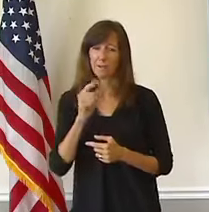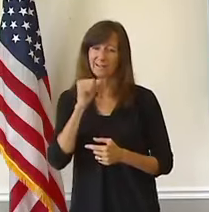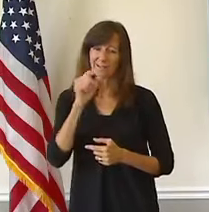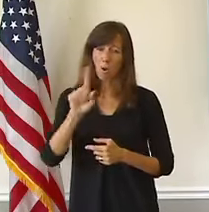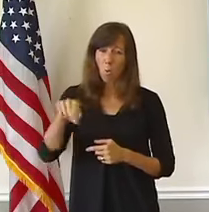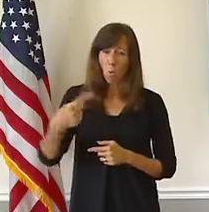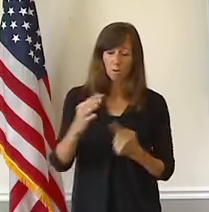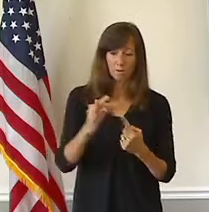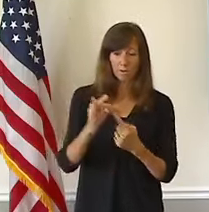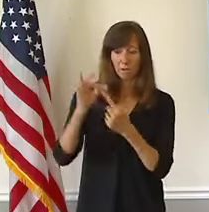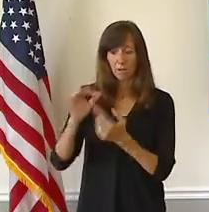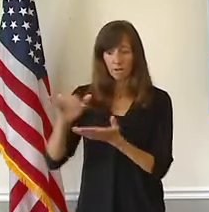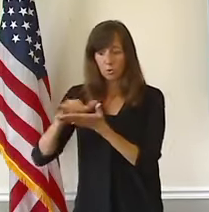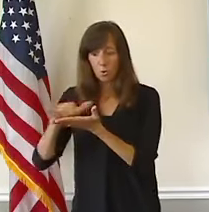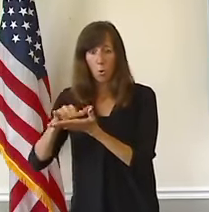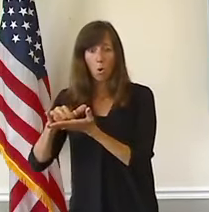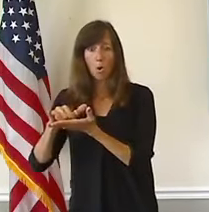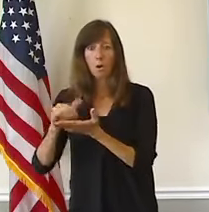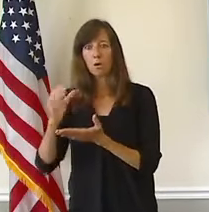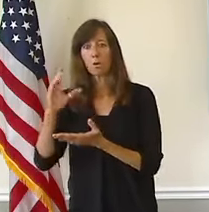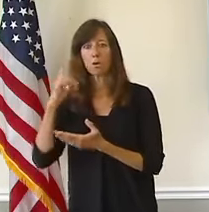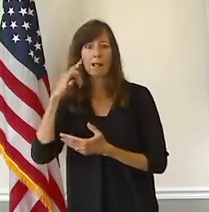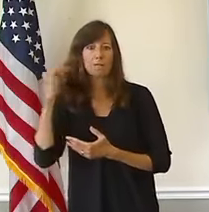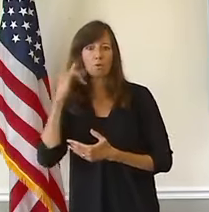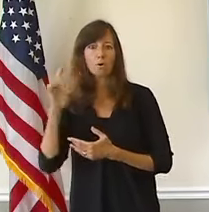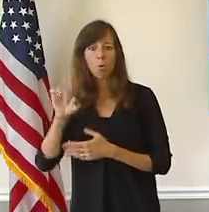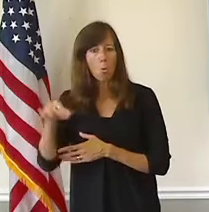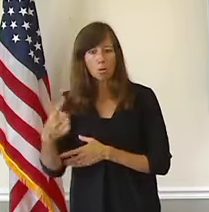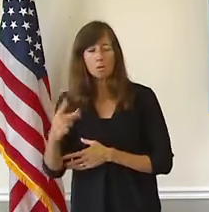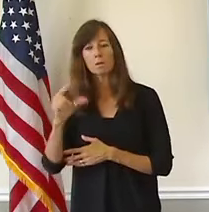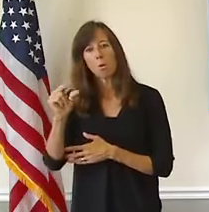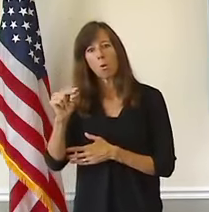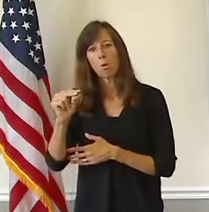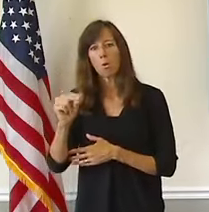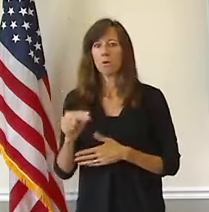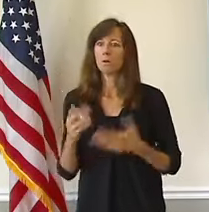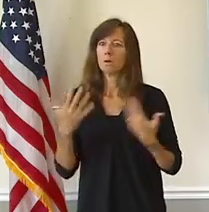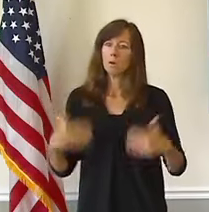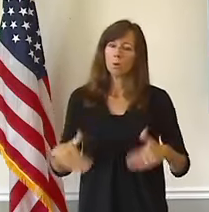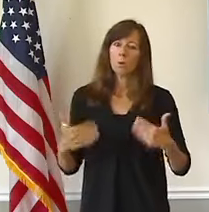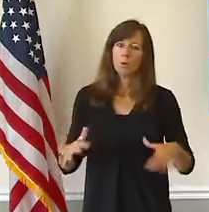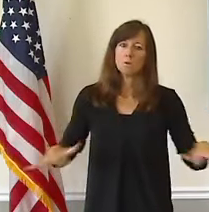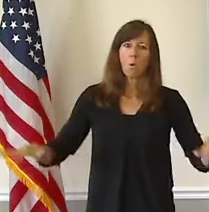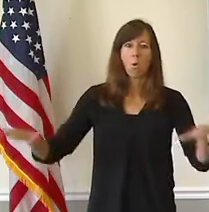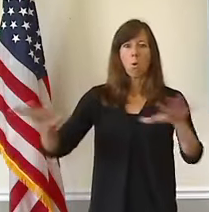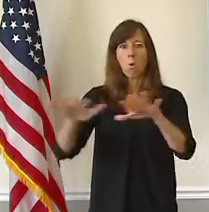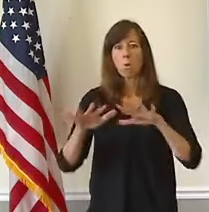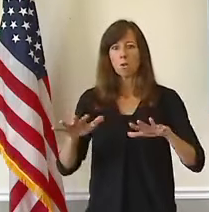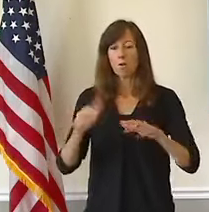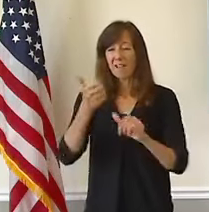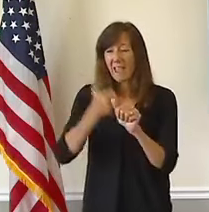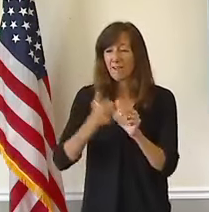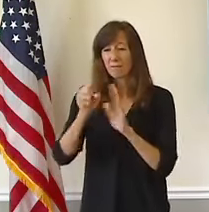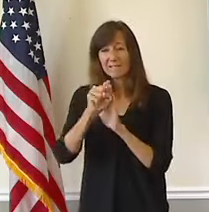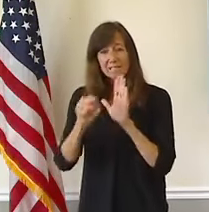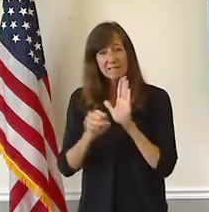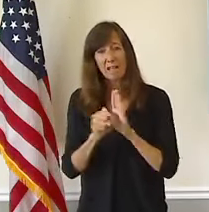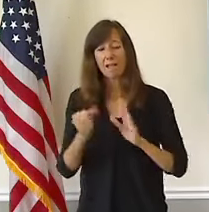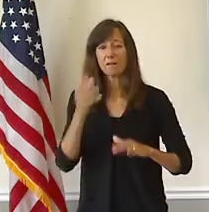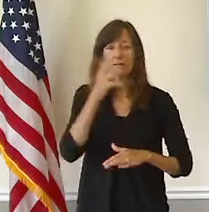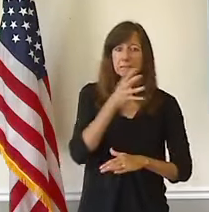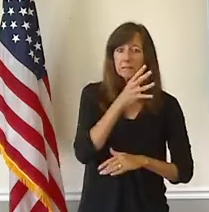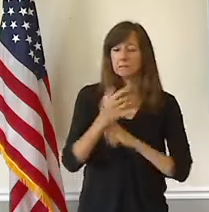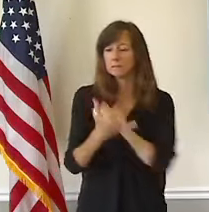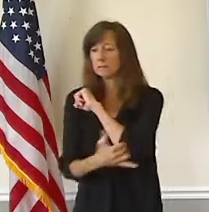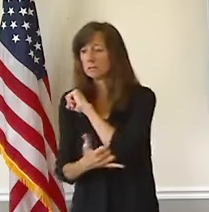just California, which is easy to say. There are rural, suburban, and urban counties in just about every state in this country that are dealing with this. I know